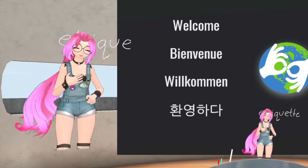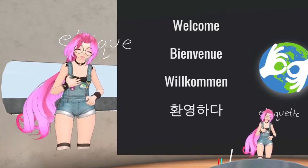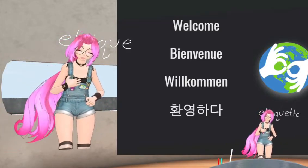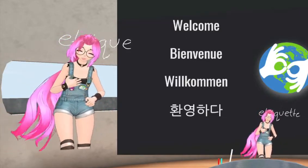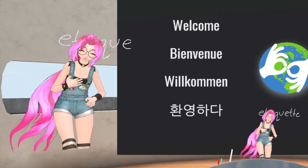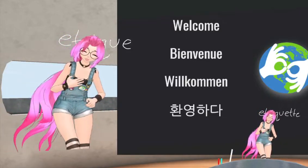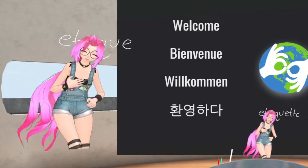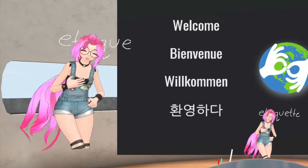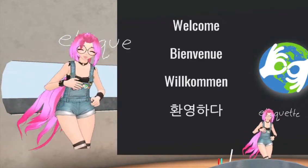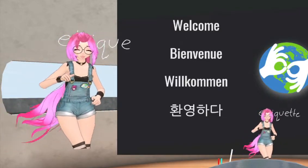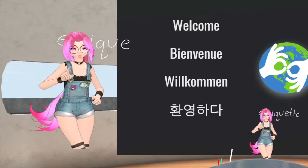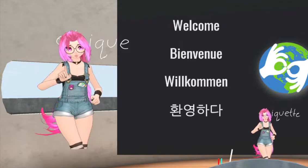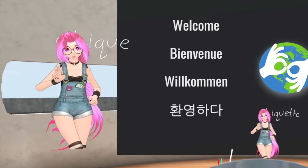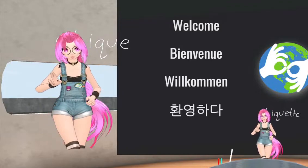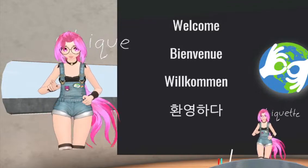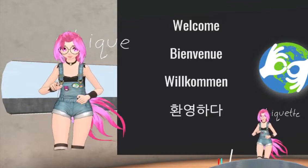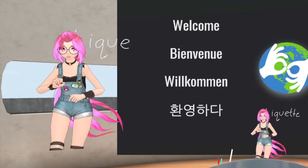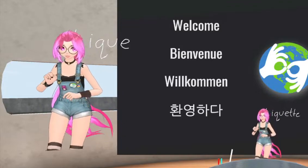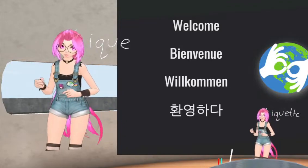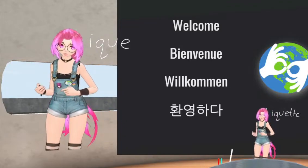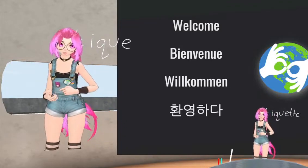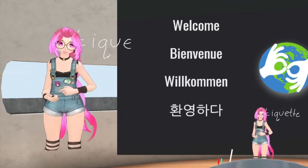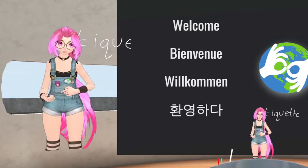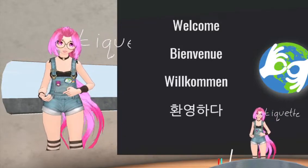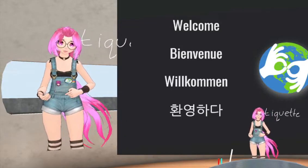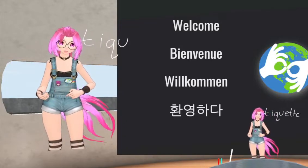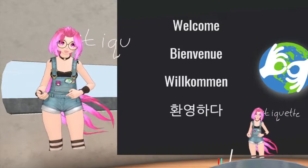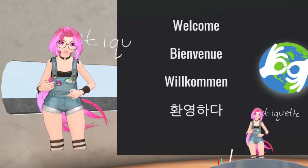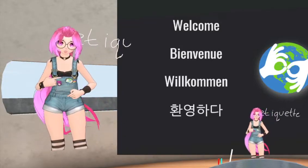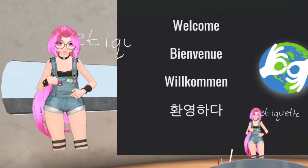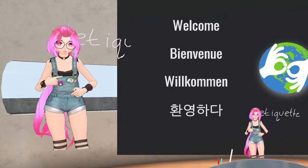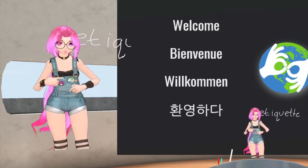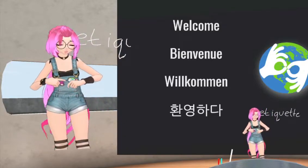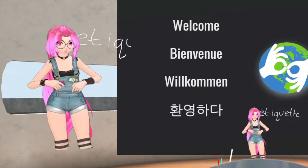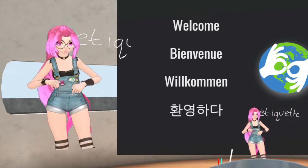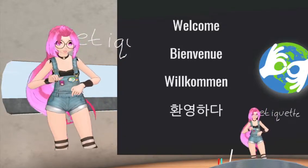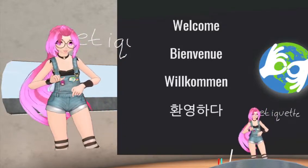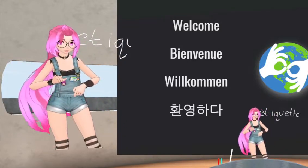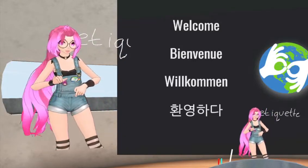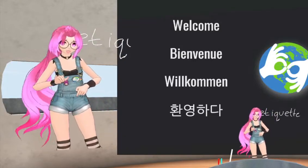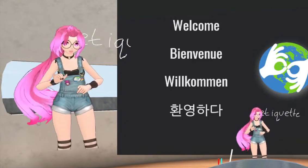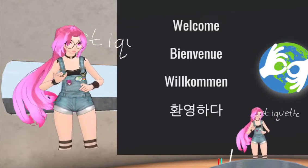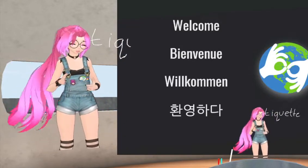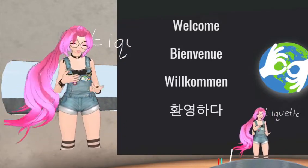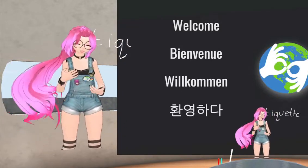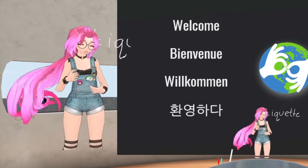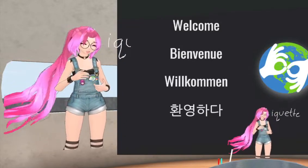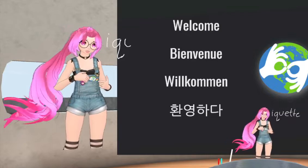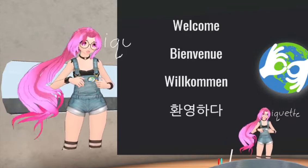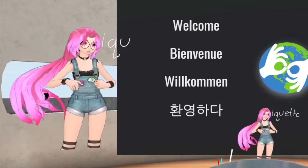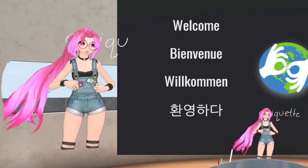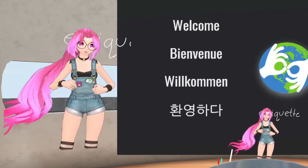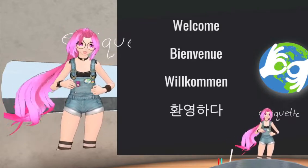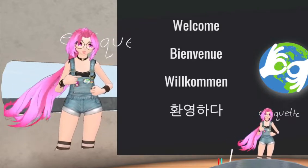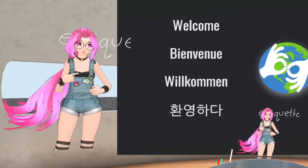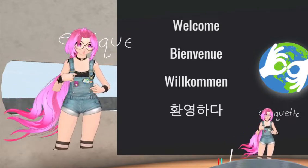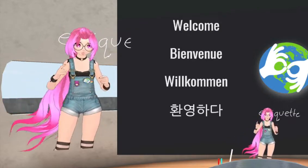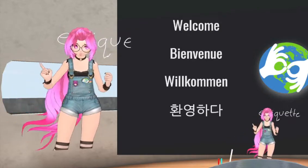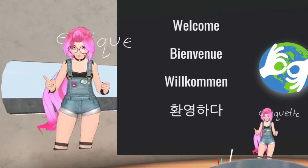been really struggling lately. People have been hurting me because of my deafness and whatever. Like, I'm having a hard time accepting this part of